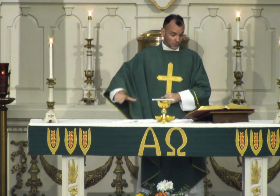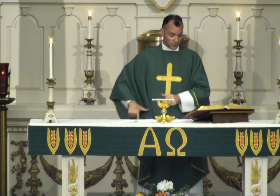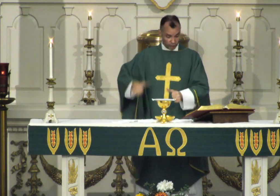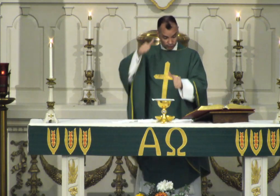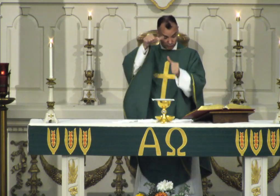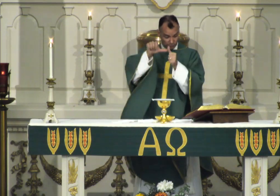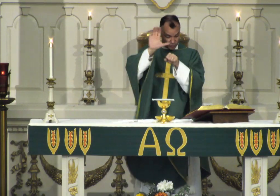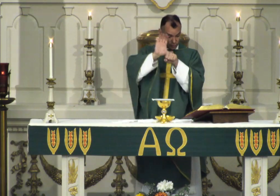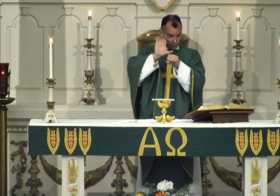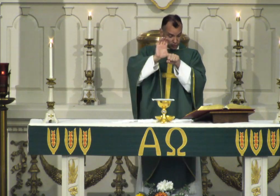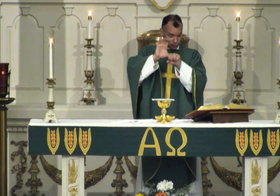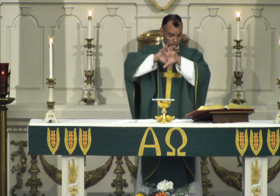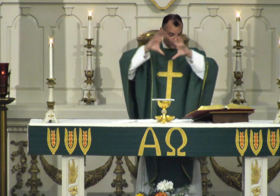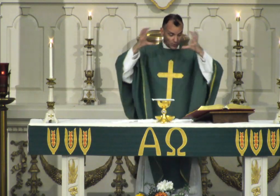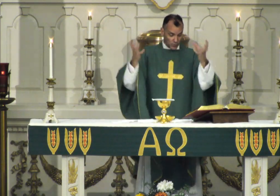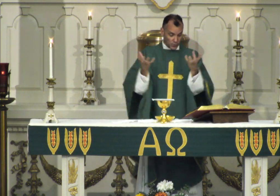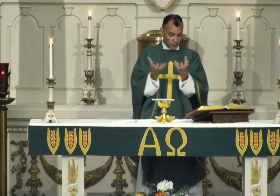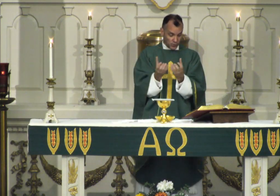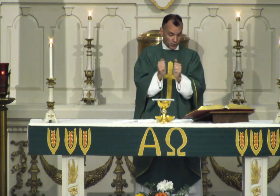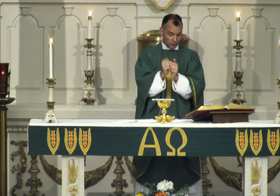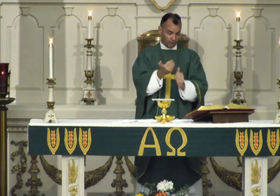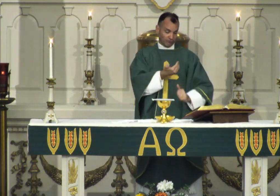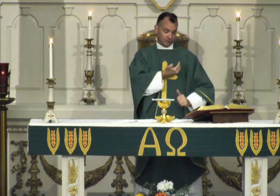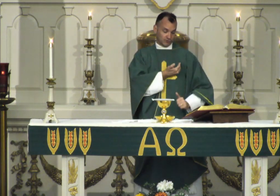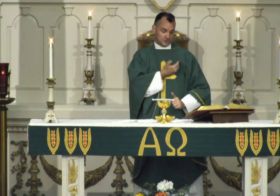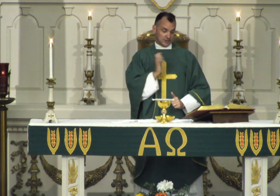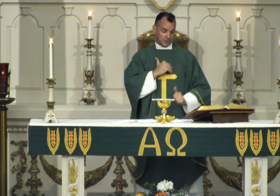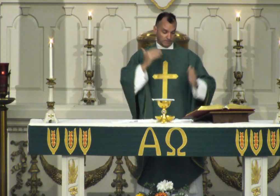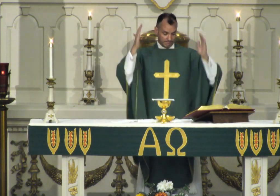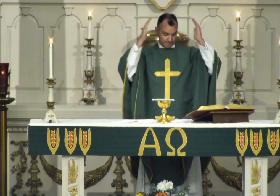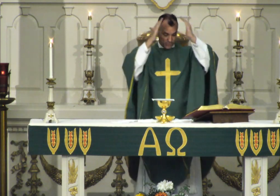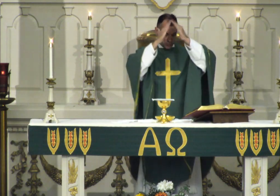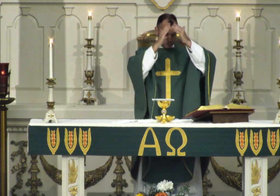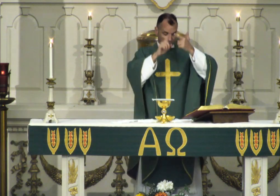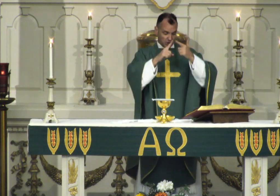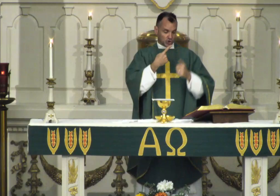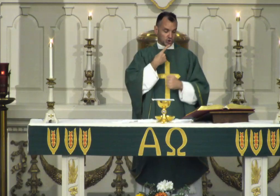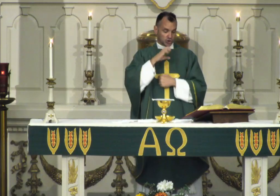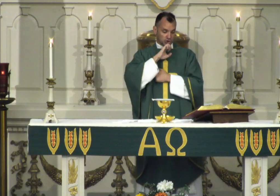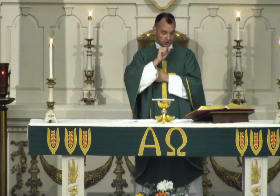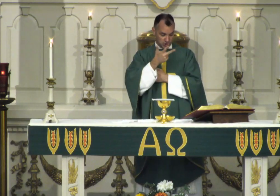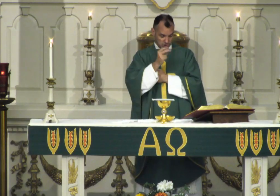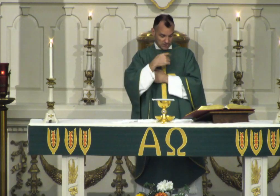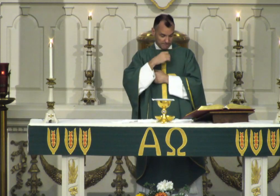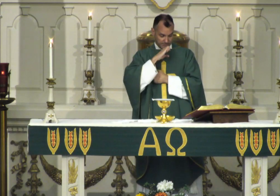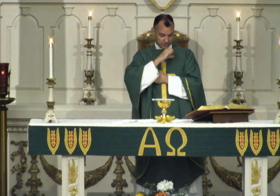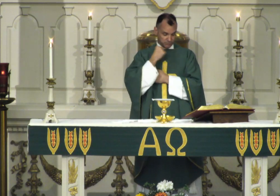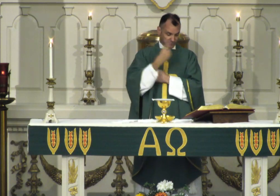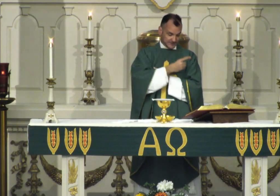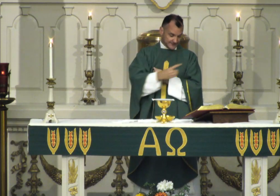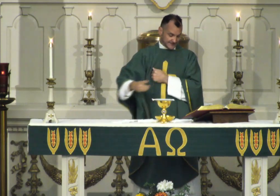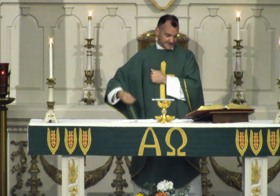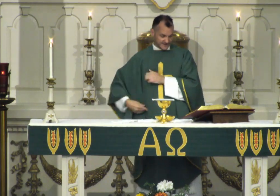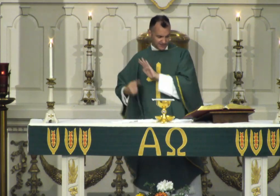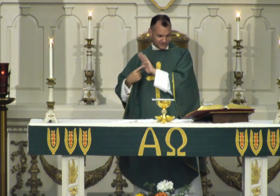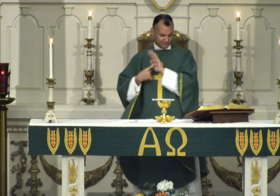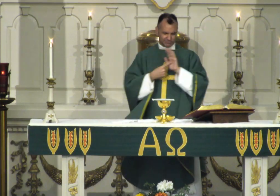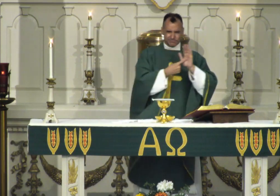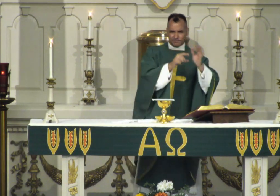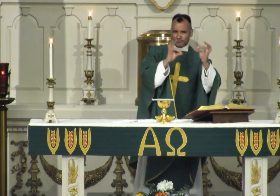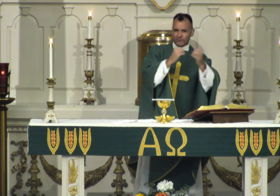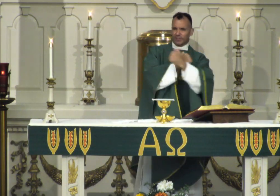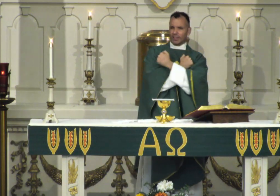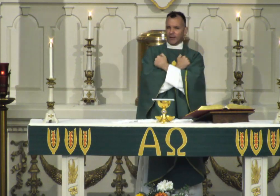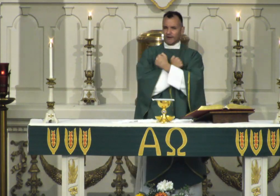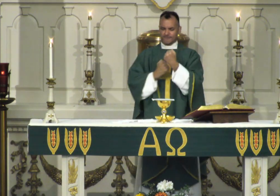Remember, Lord, your church spread throughout the world, and bring her to the fullness of charity, together with Francis, our Pope, Cardinal Sean, our Bishop,